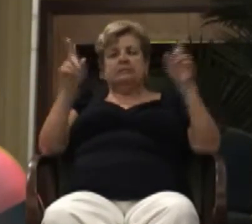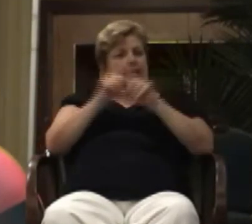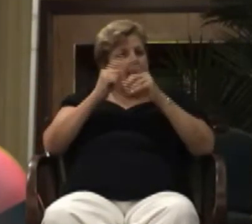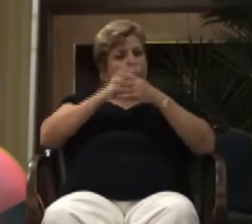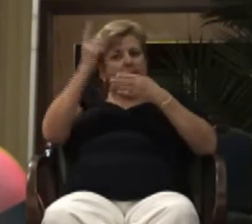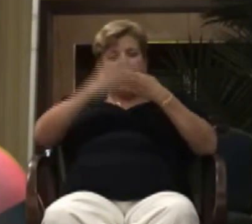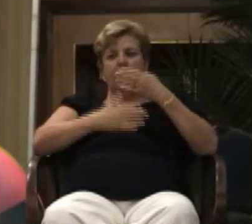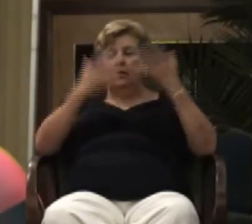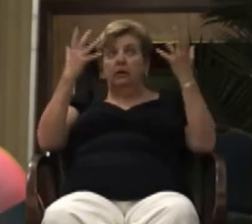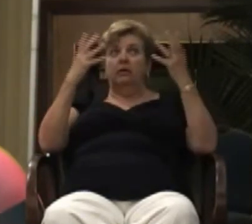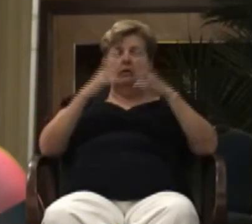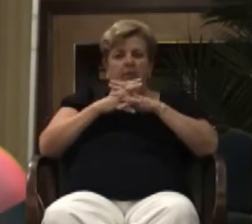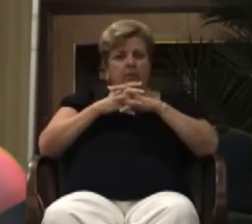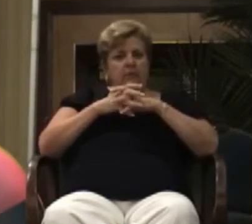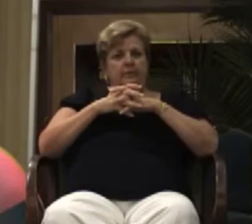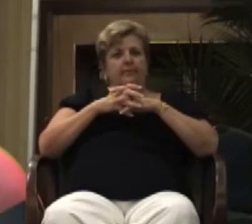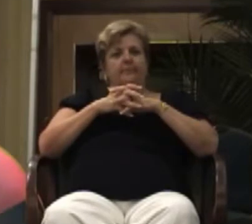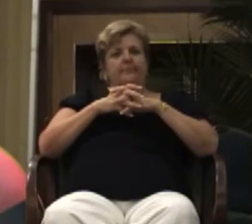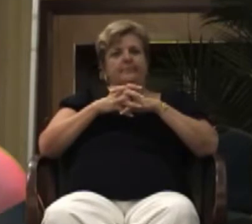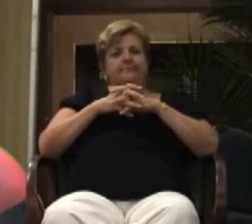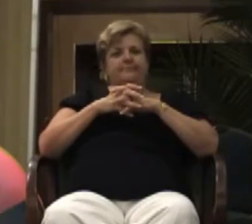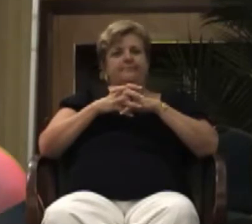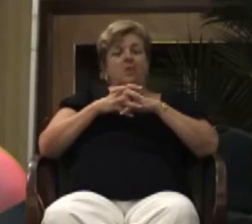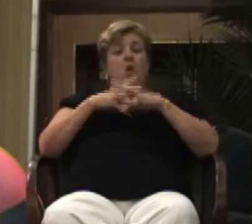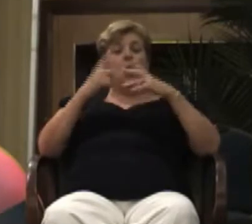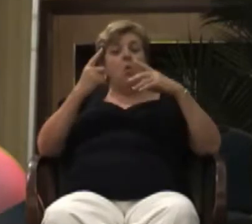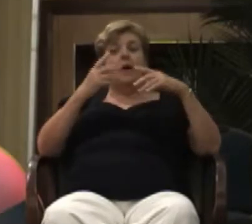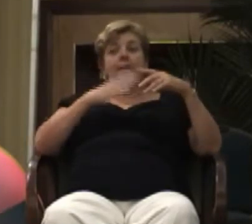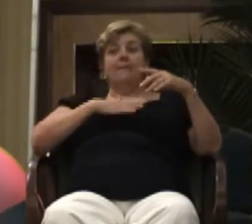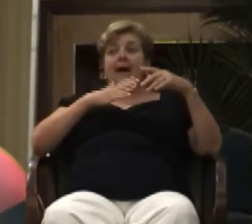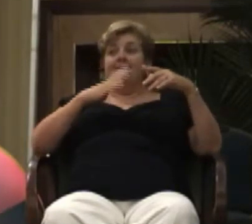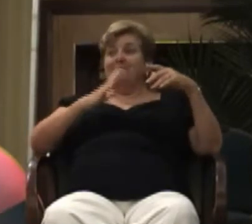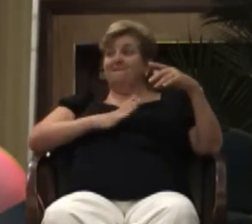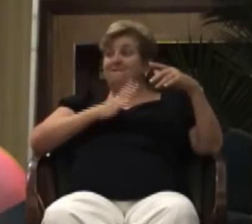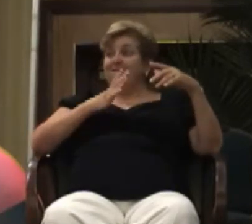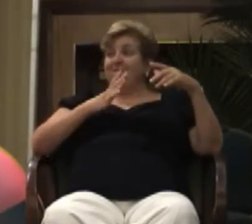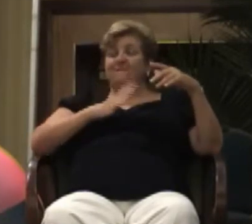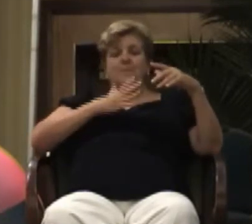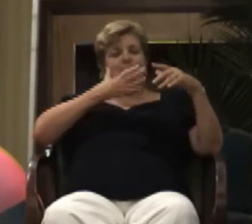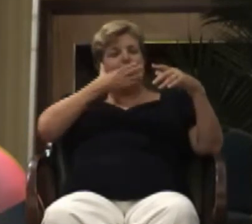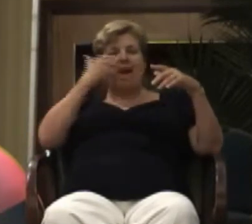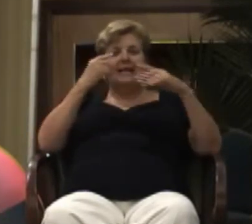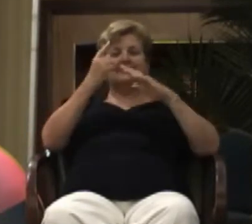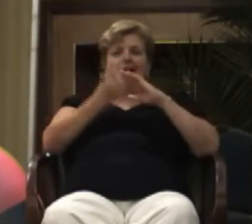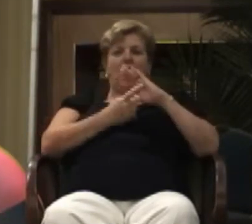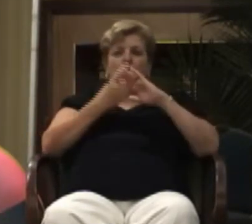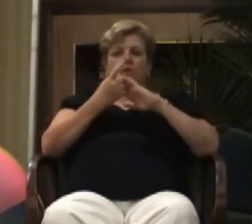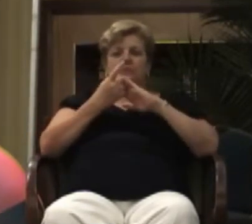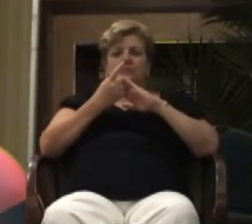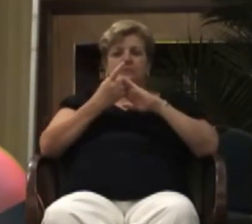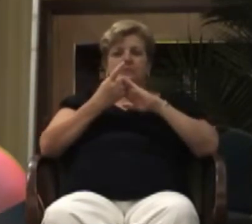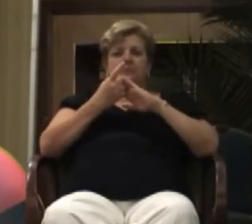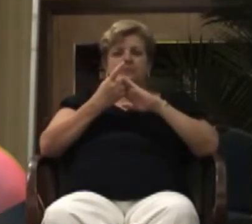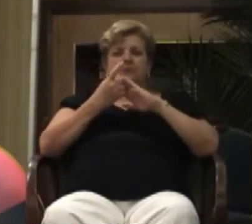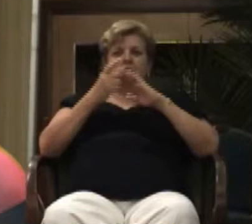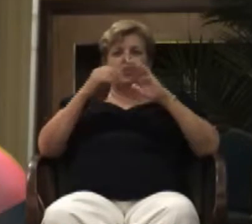But let me tell you something. One of my finest hours was in Canyon Conference last year. Tom was